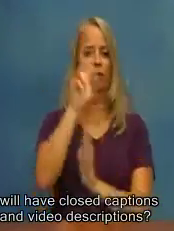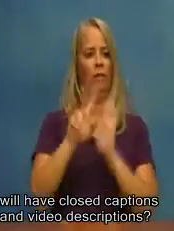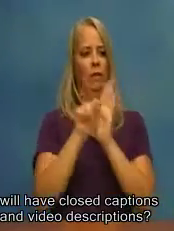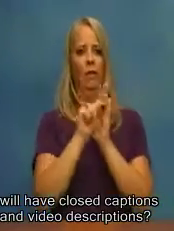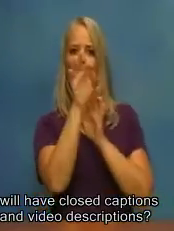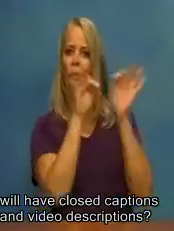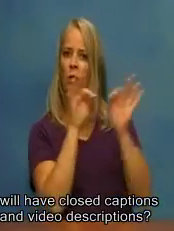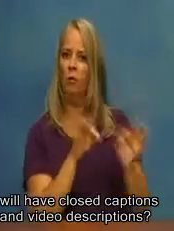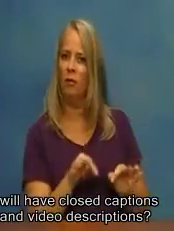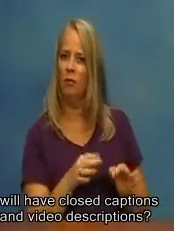descriptions.